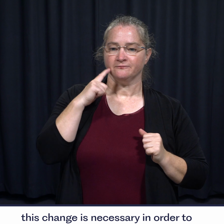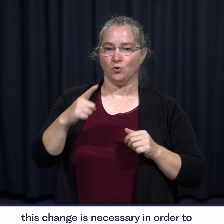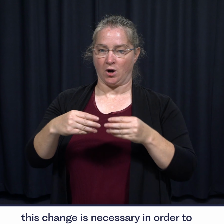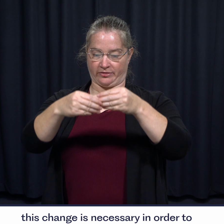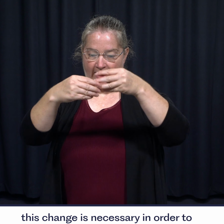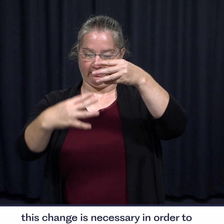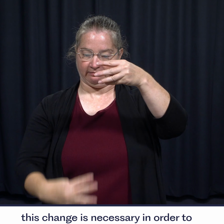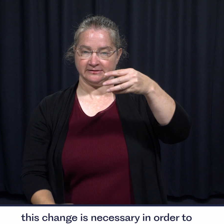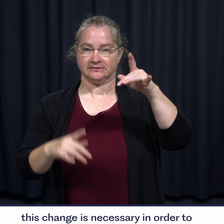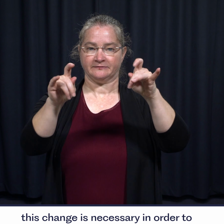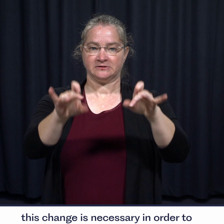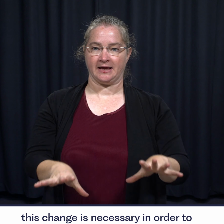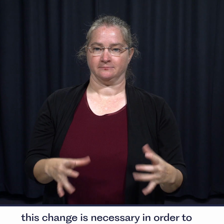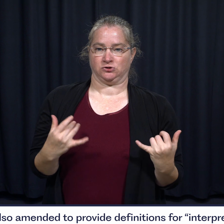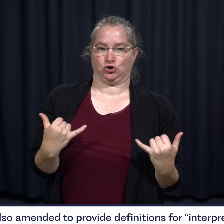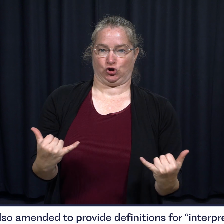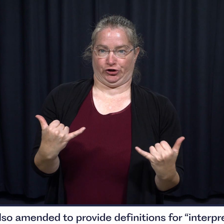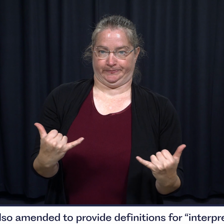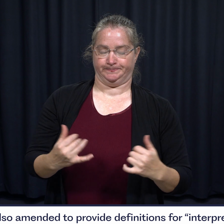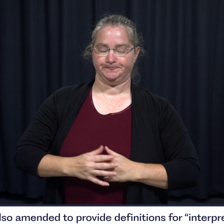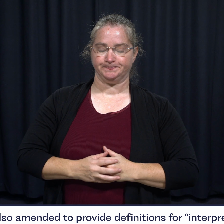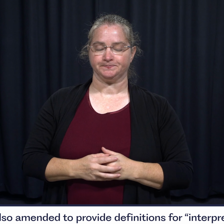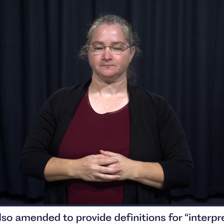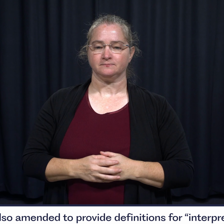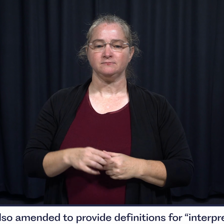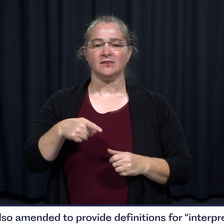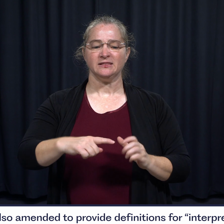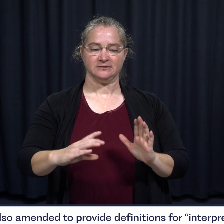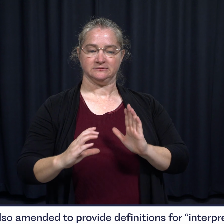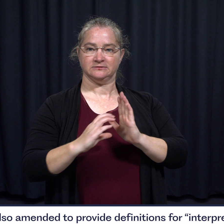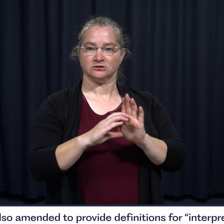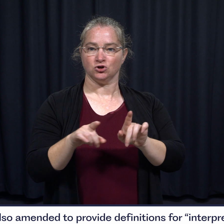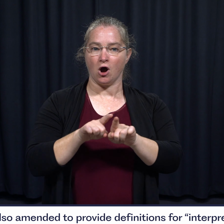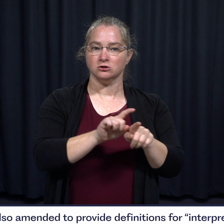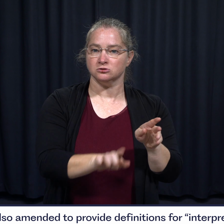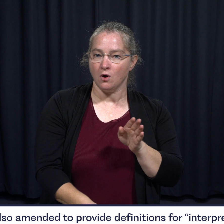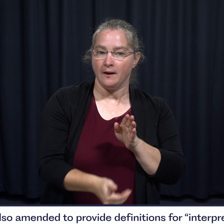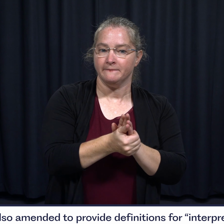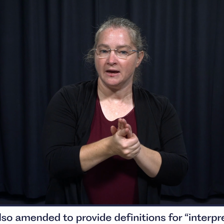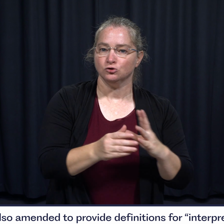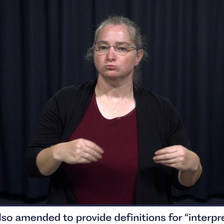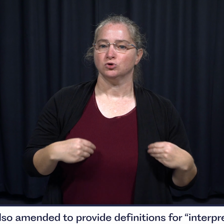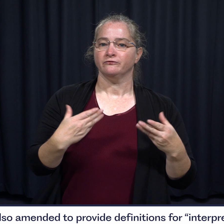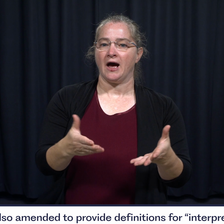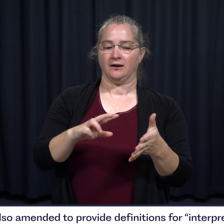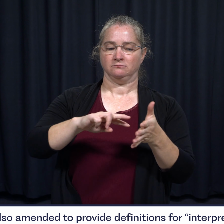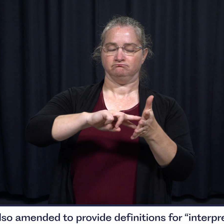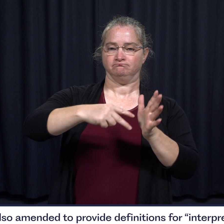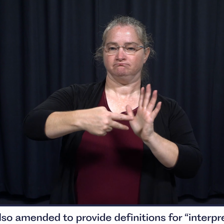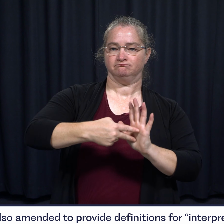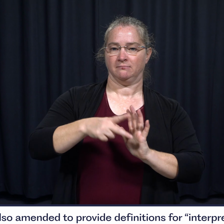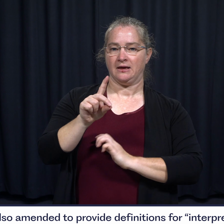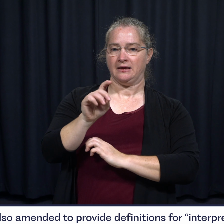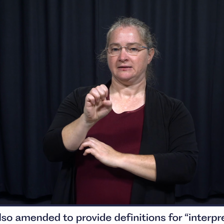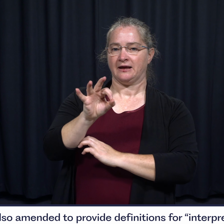examinations current. This section is also amended to provide definitions for interpreter